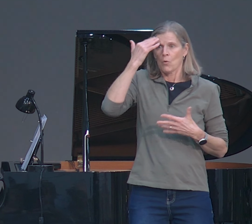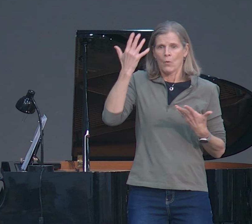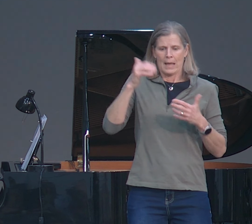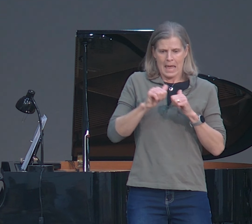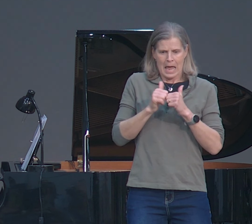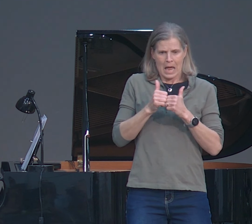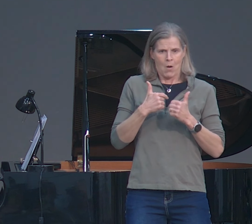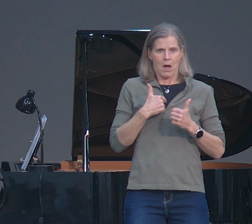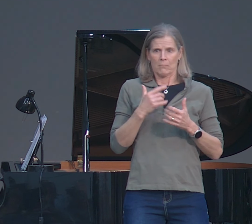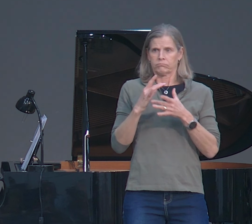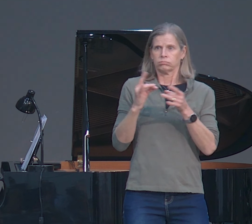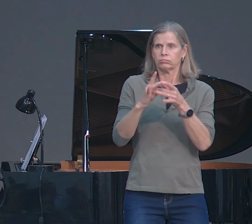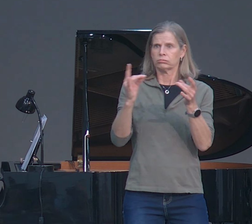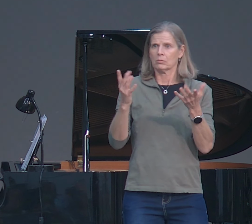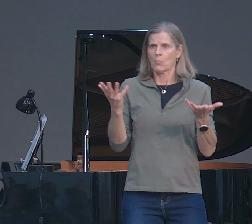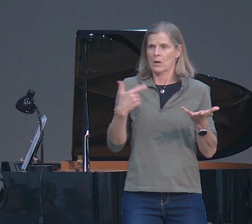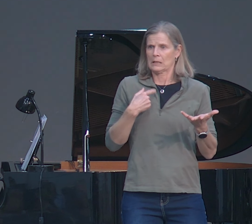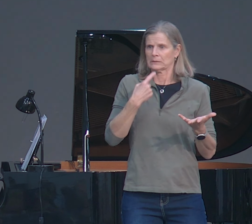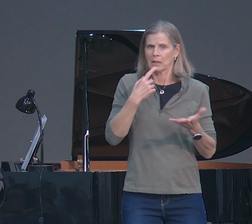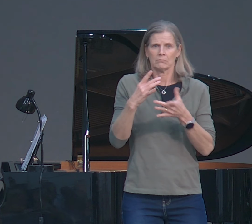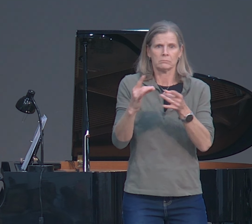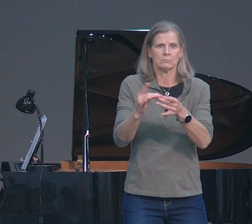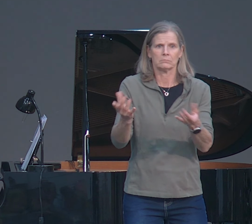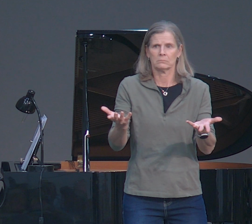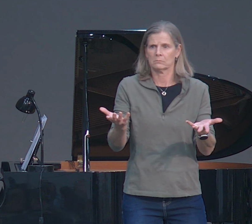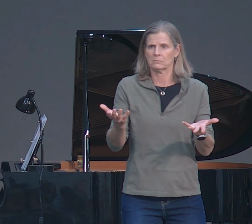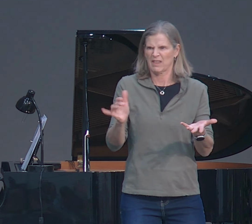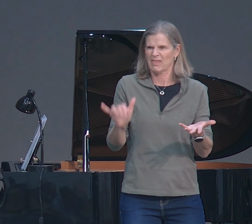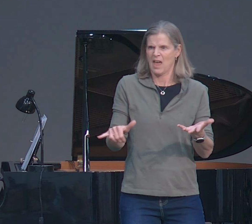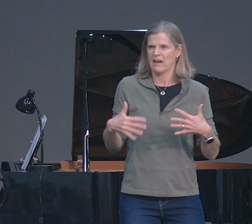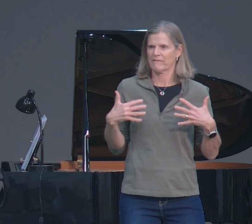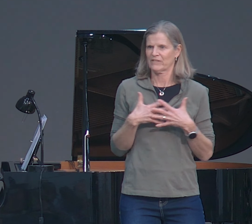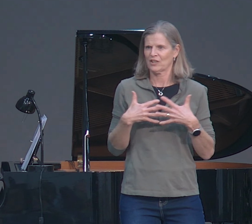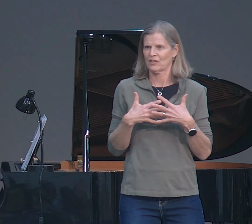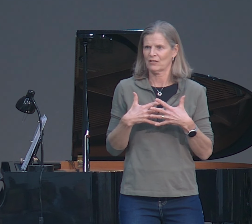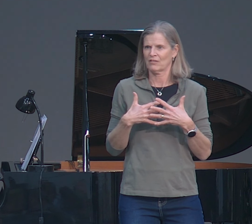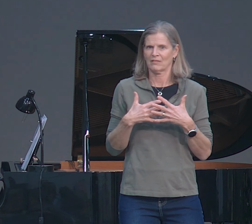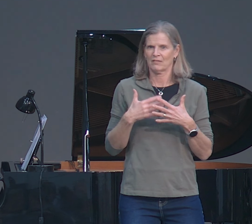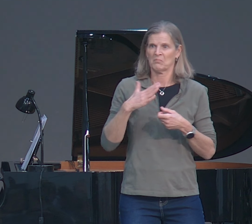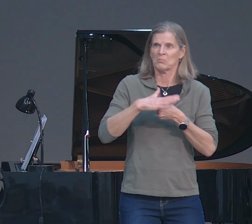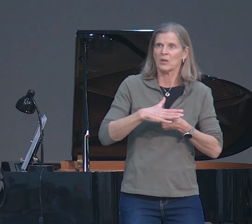how to speak or what to say under pressure.